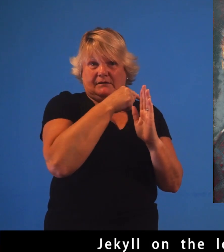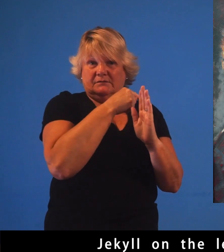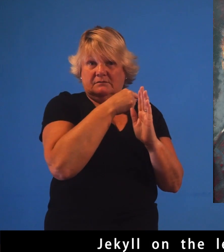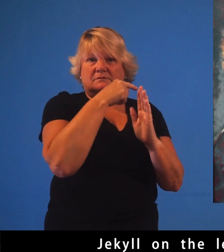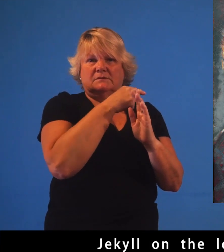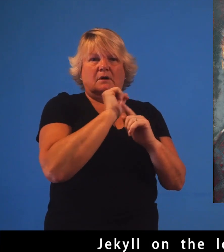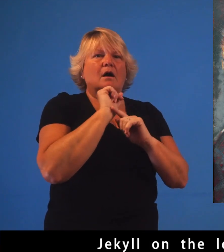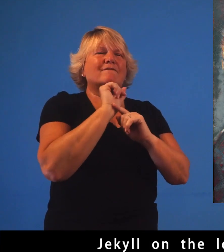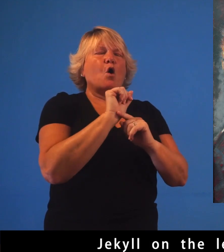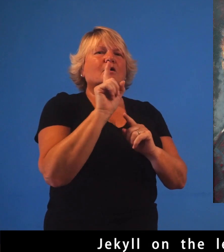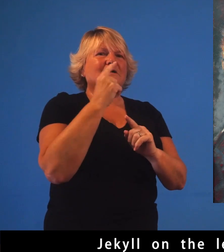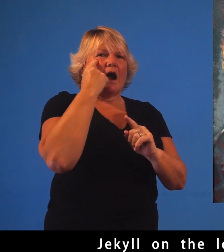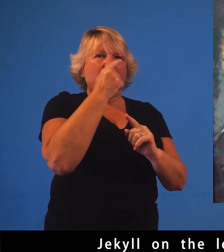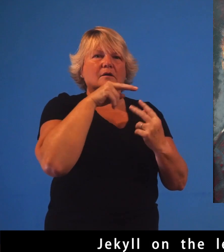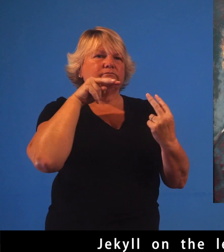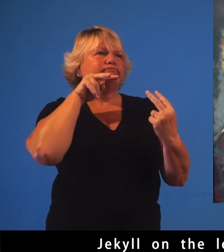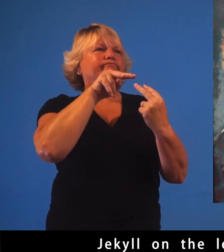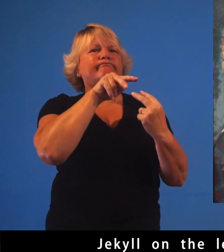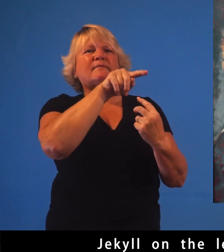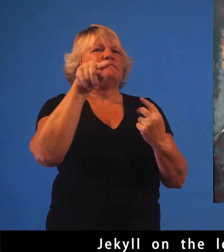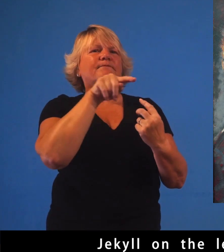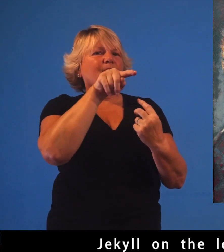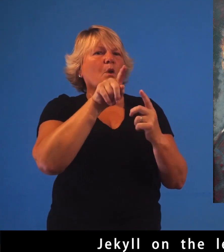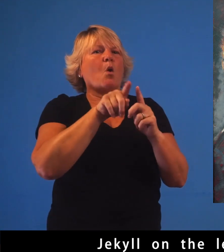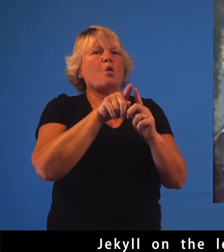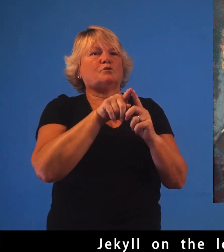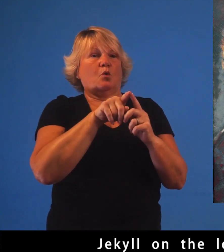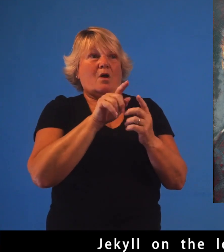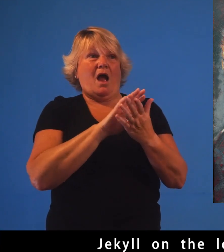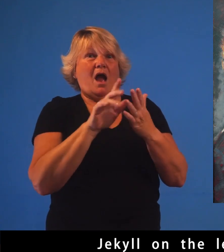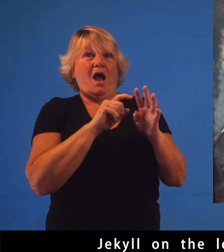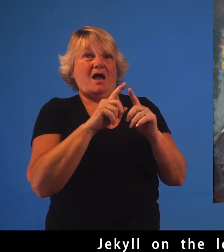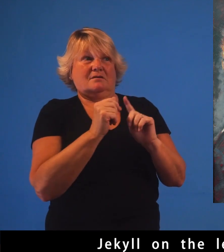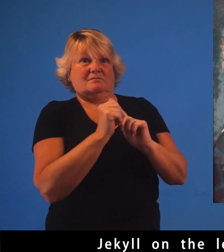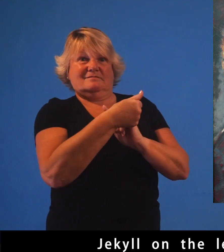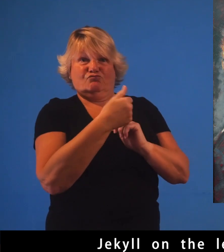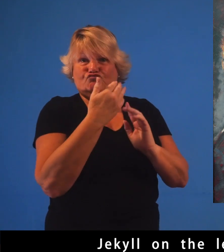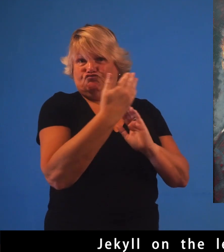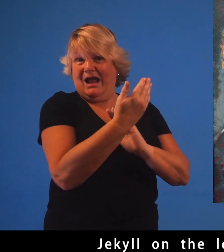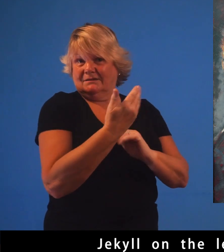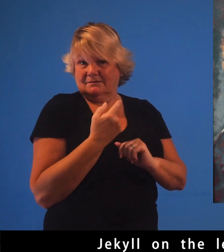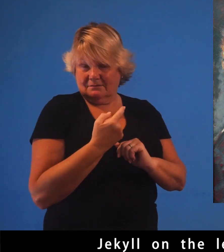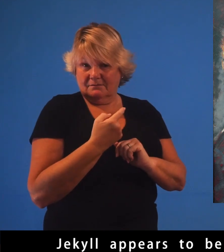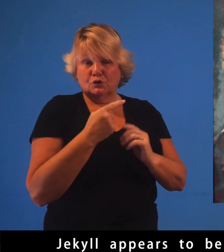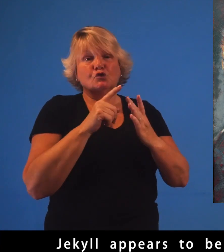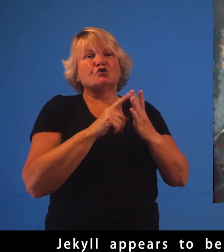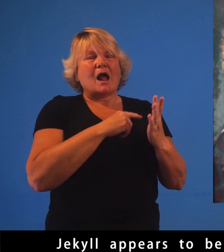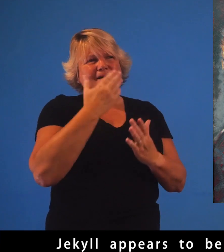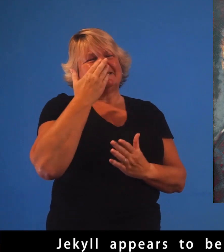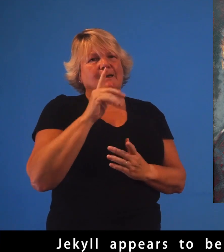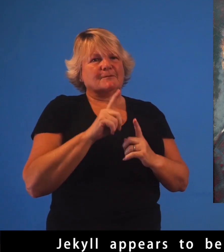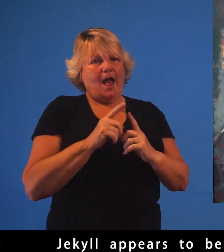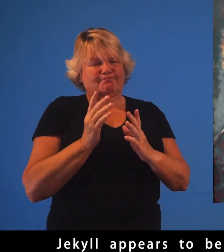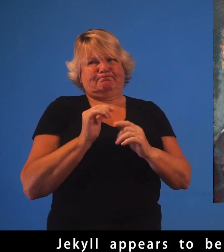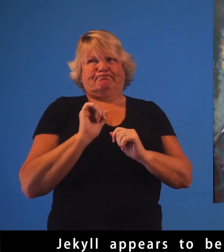Jekyll, on the left, avoids the gaze of both the viewer and Hyde on his right.